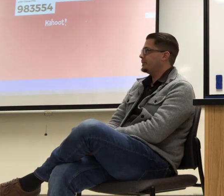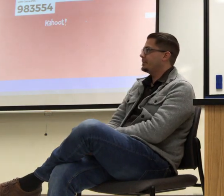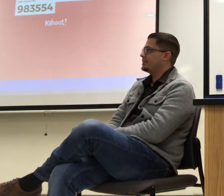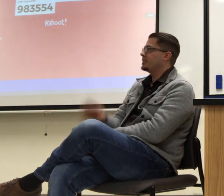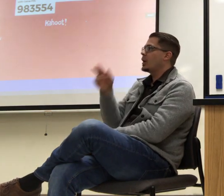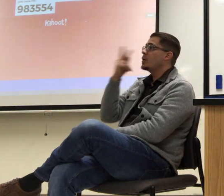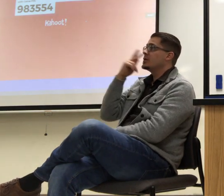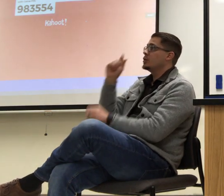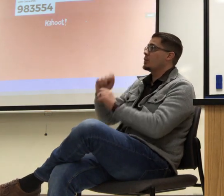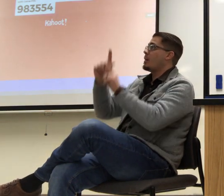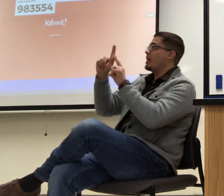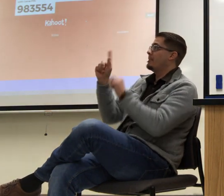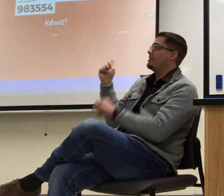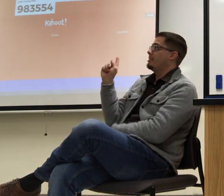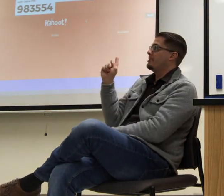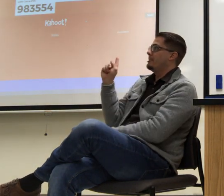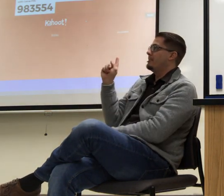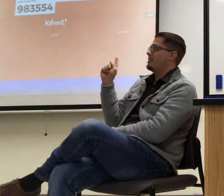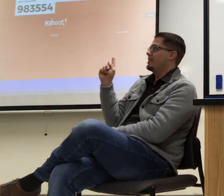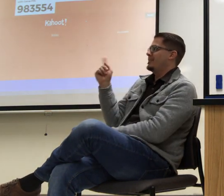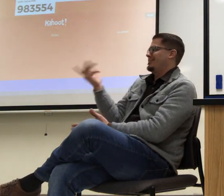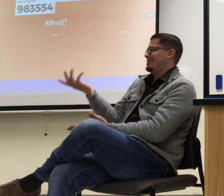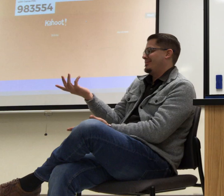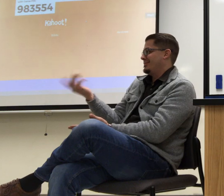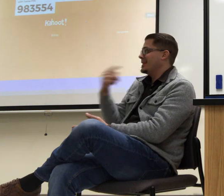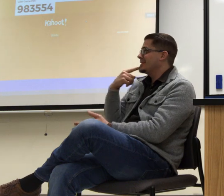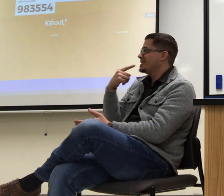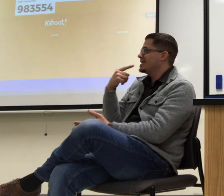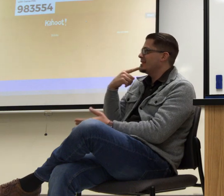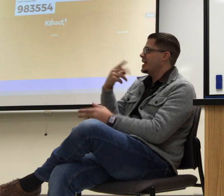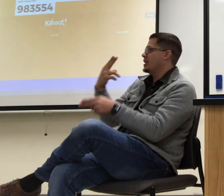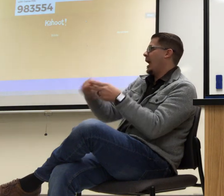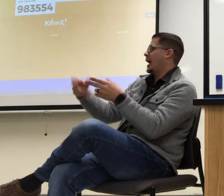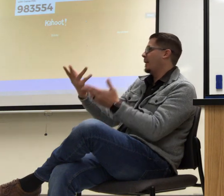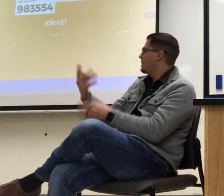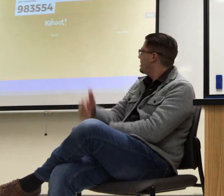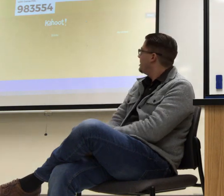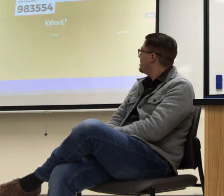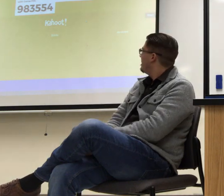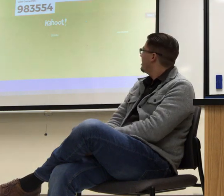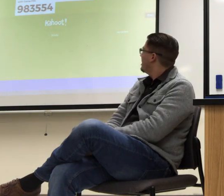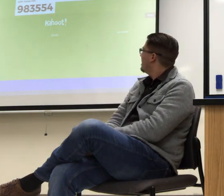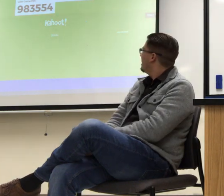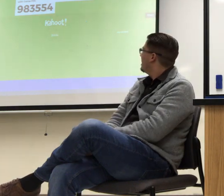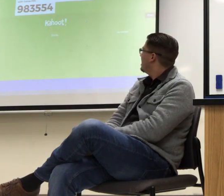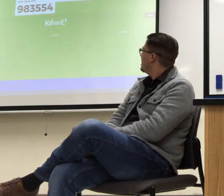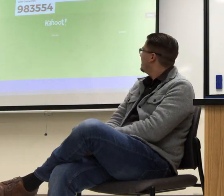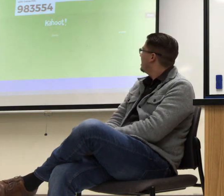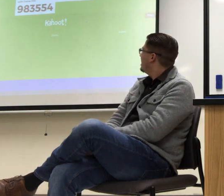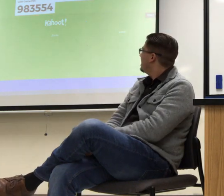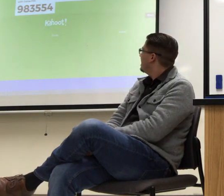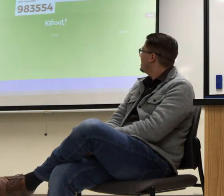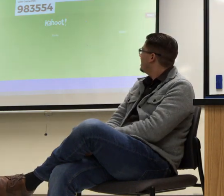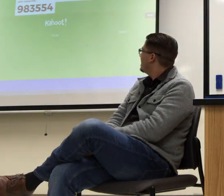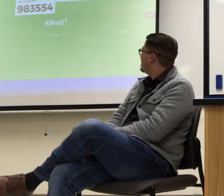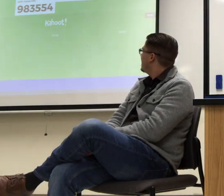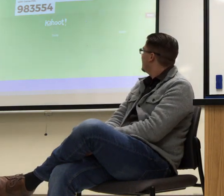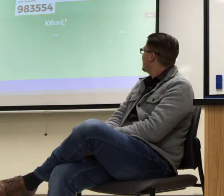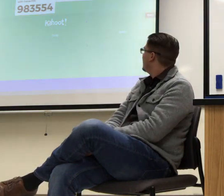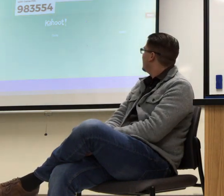and I'll see you pop up on that screen there, and I'll wait till like high 20s join, and then we'll